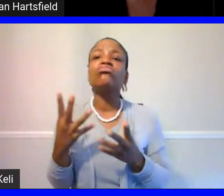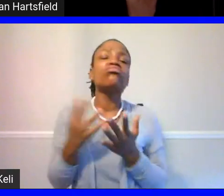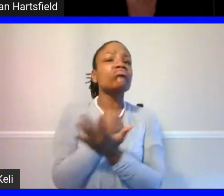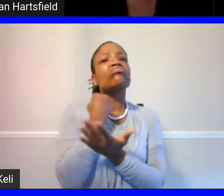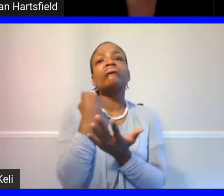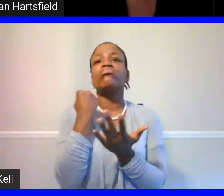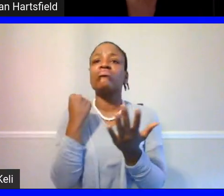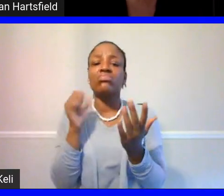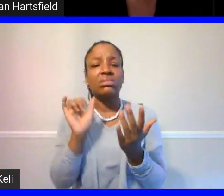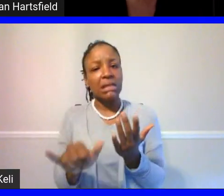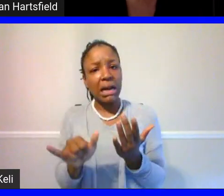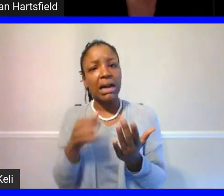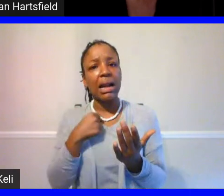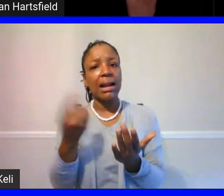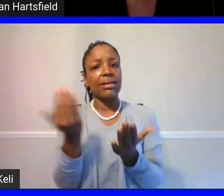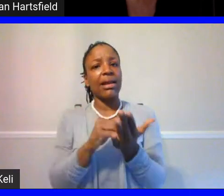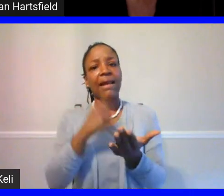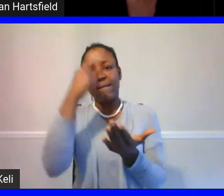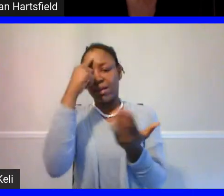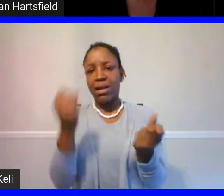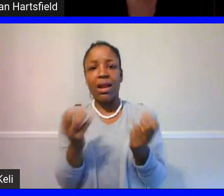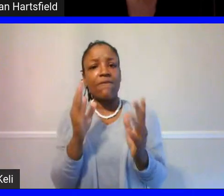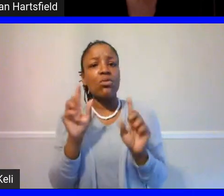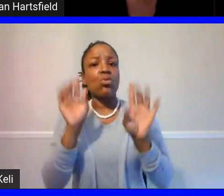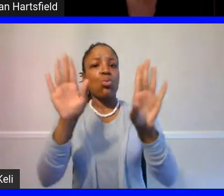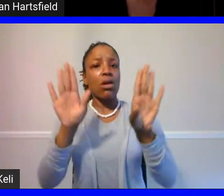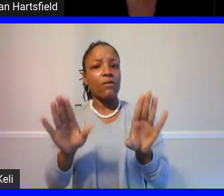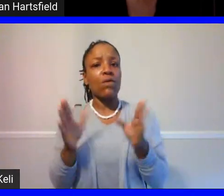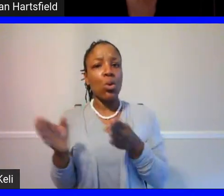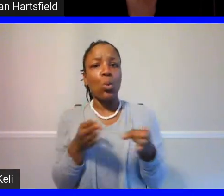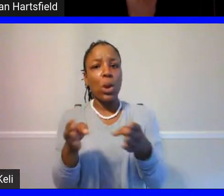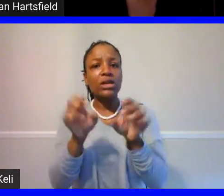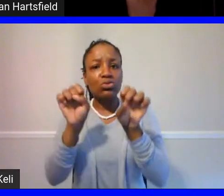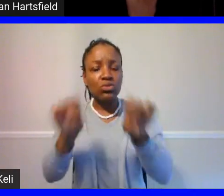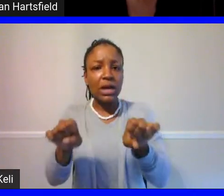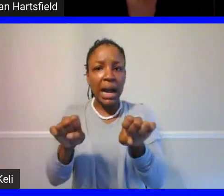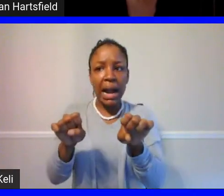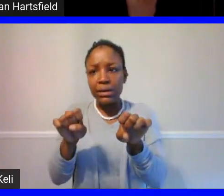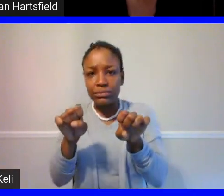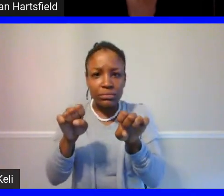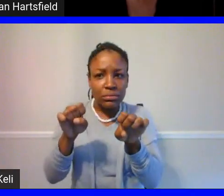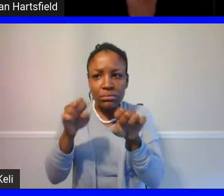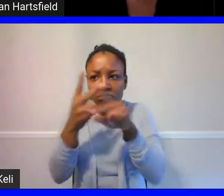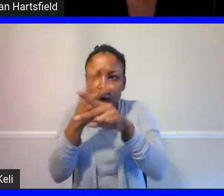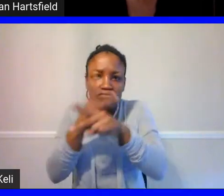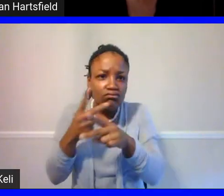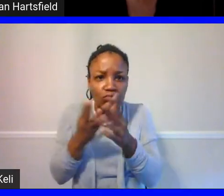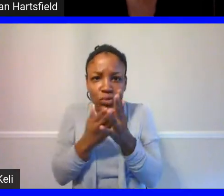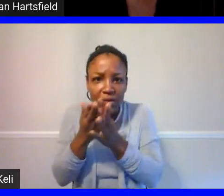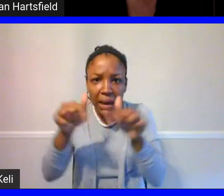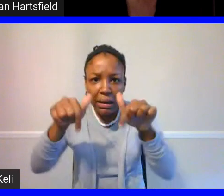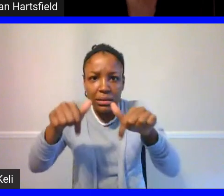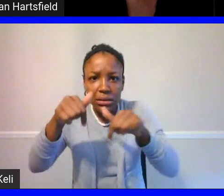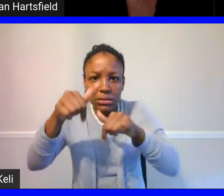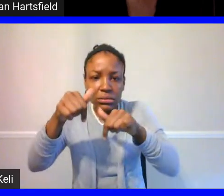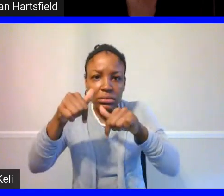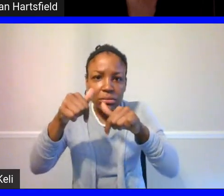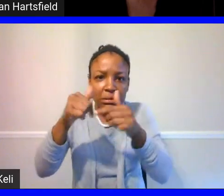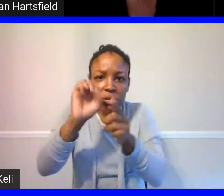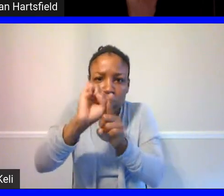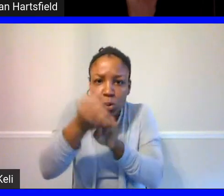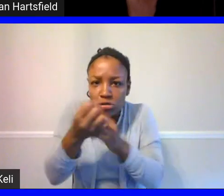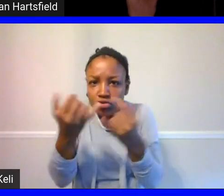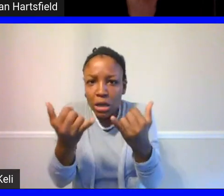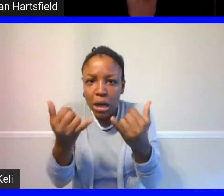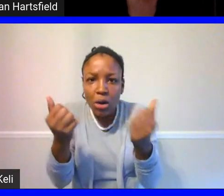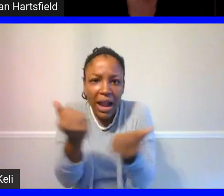Again, I think there's a lot of wonderful ways you can align yourself. And I think the Wide Awakes and Four Freedoms are all about collaboration.